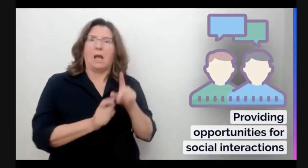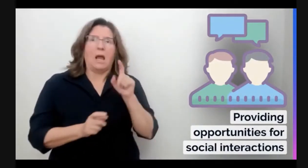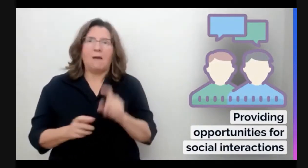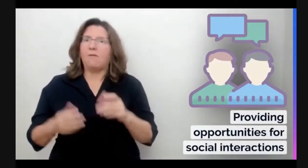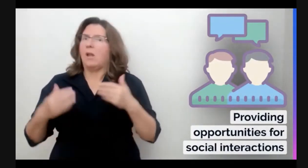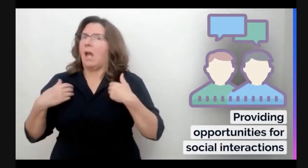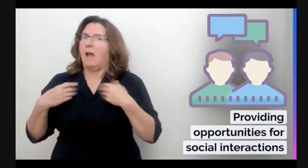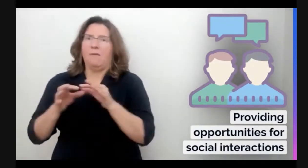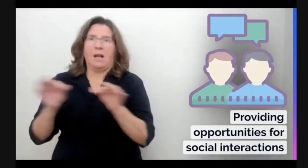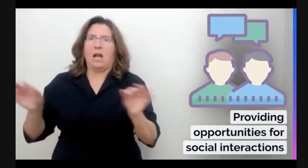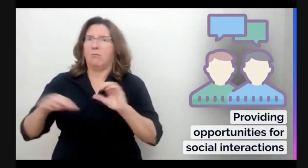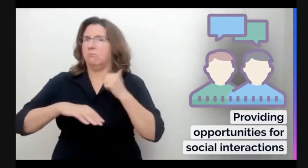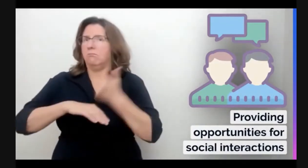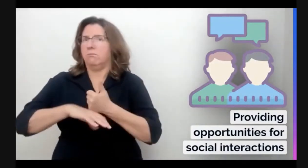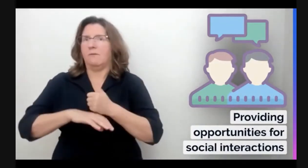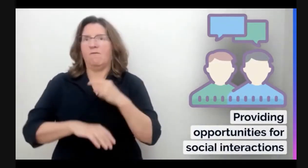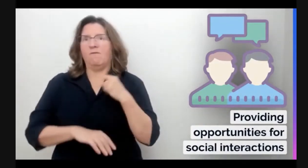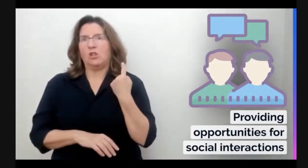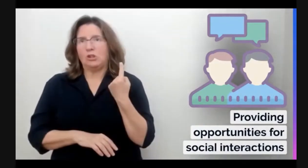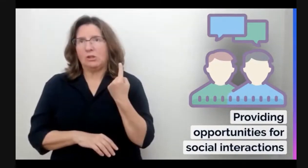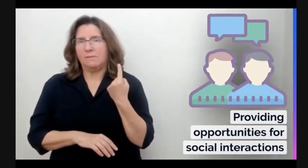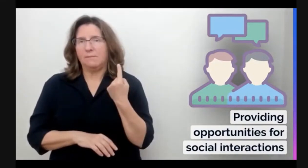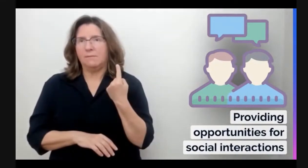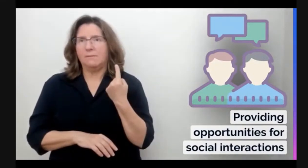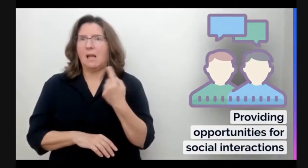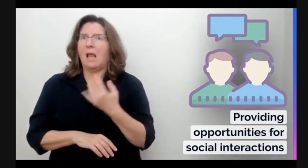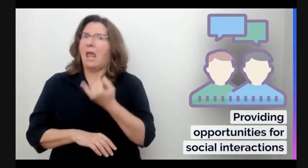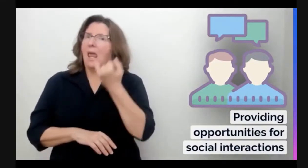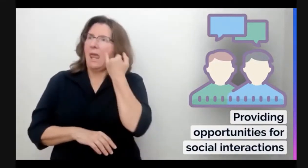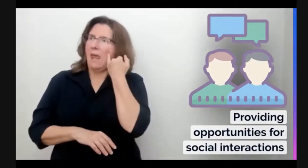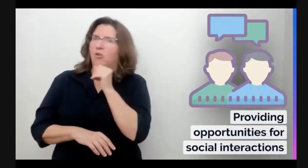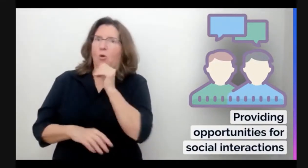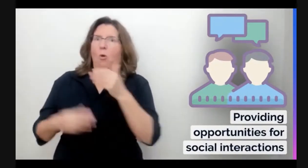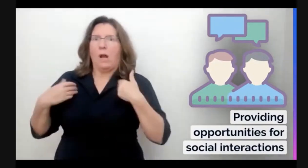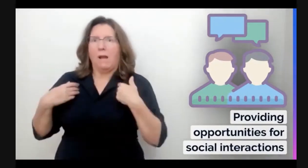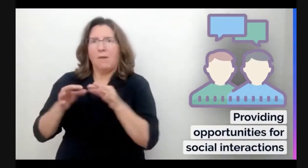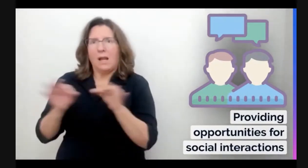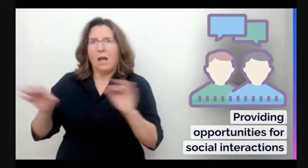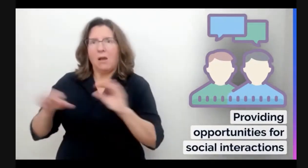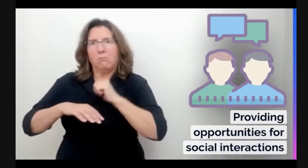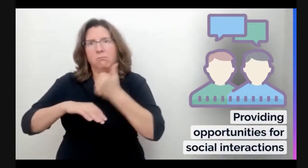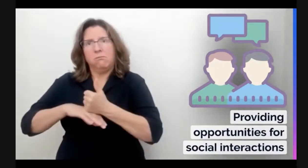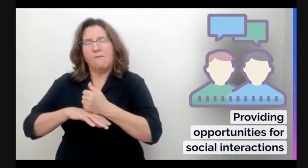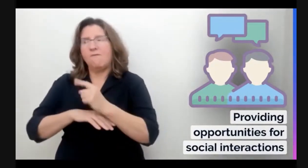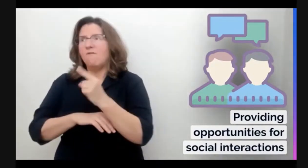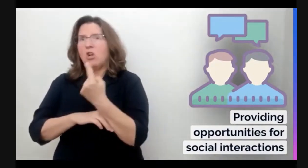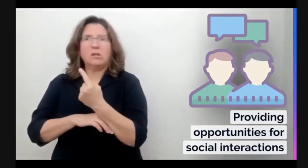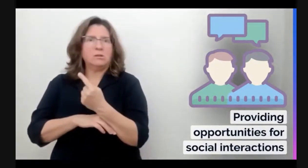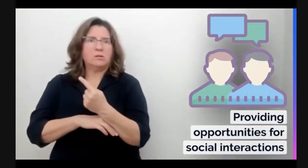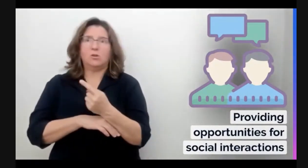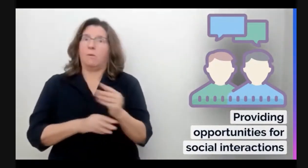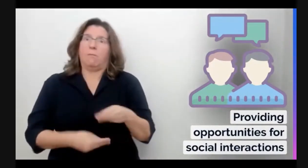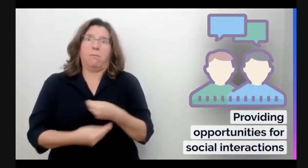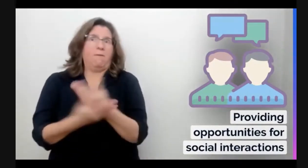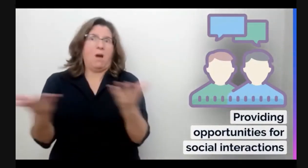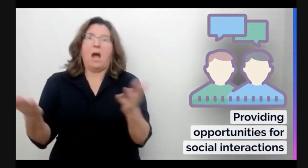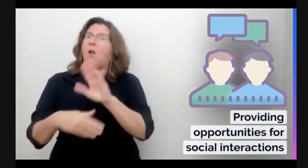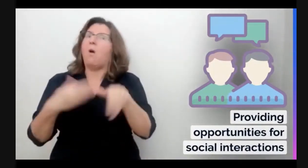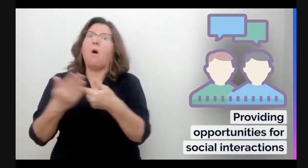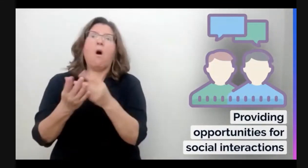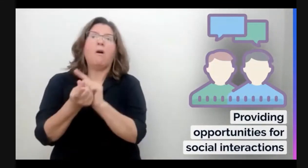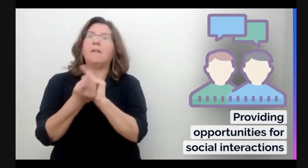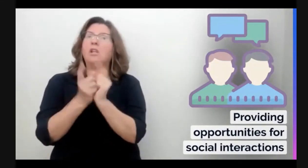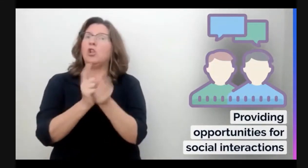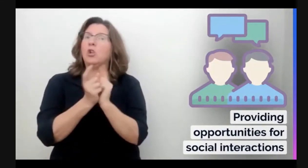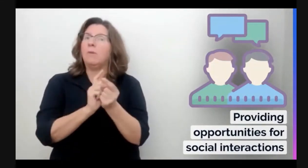simply may not understand what's being signed. The learner must have a necessary language foundation first. If the learner does not have